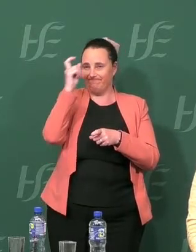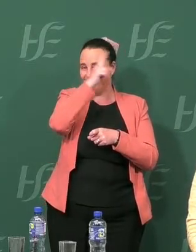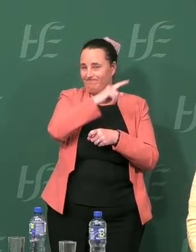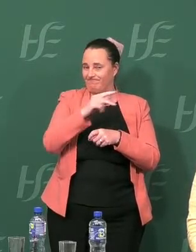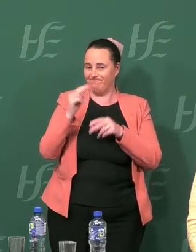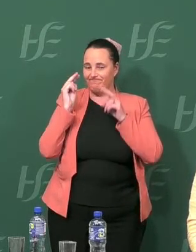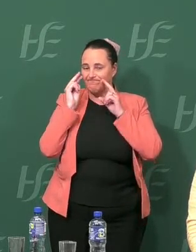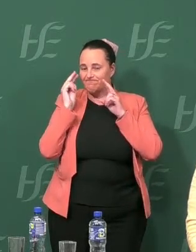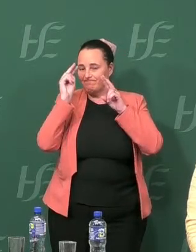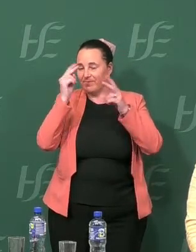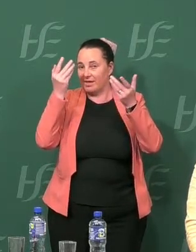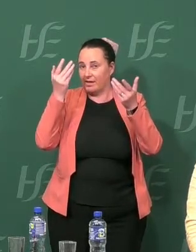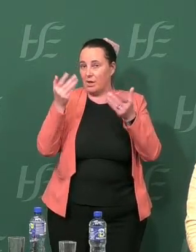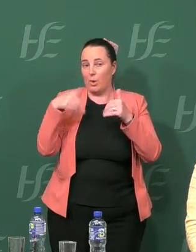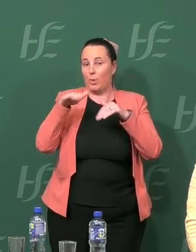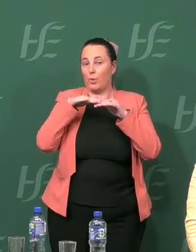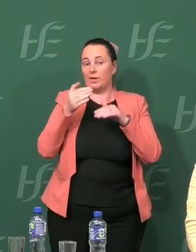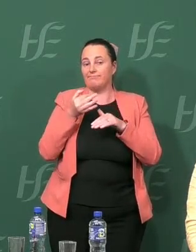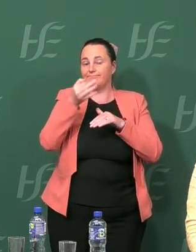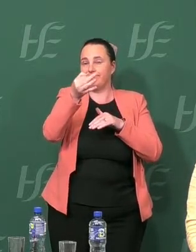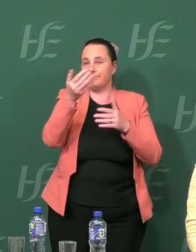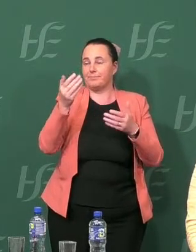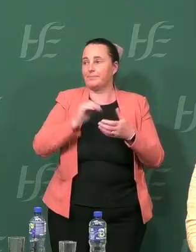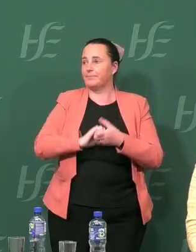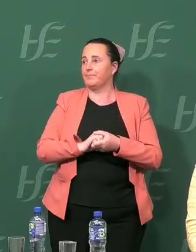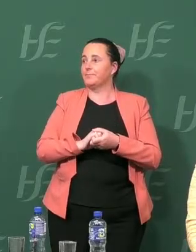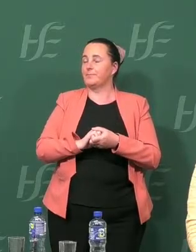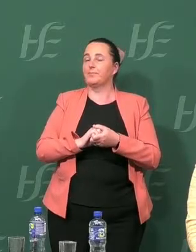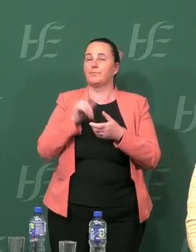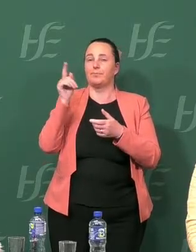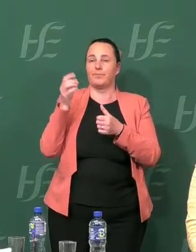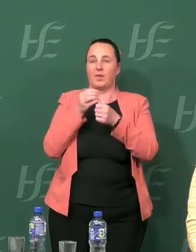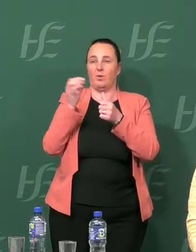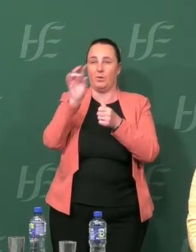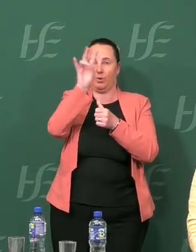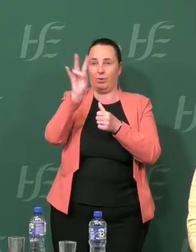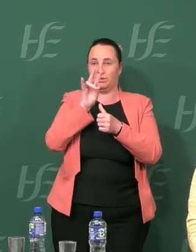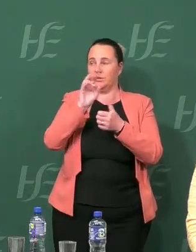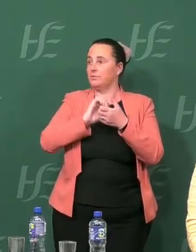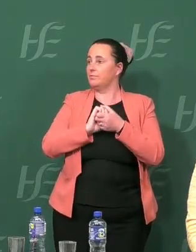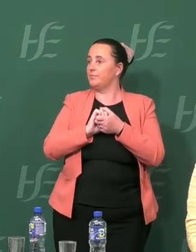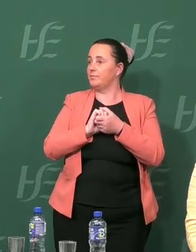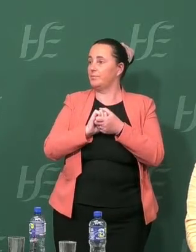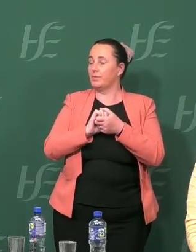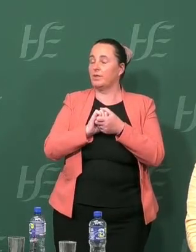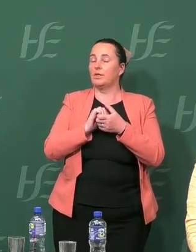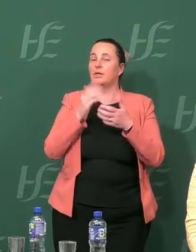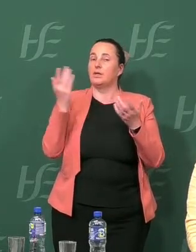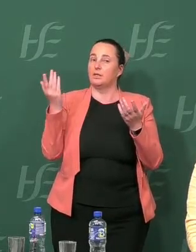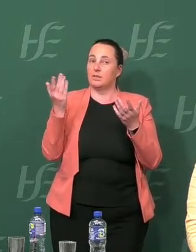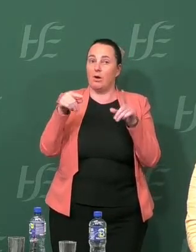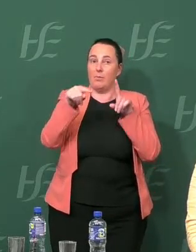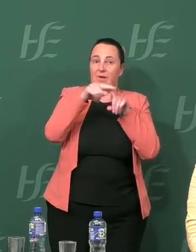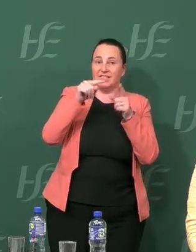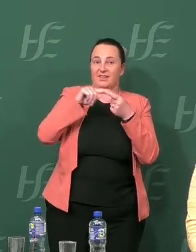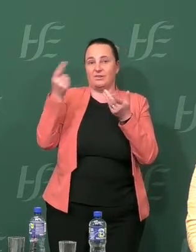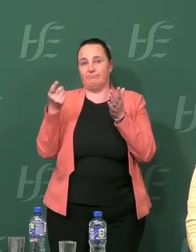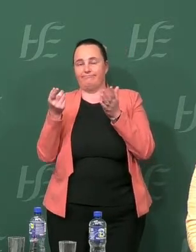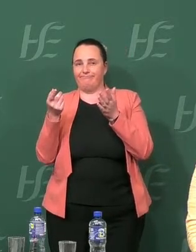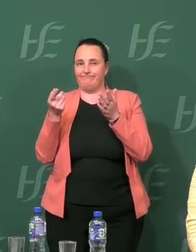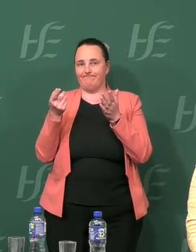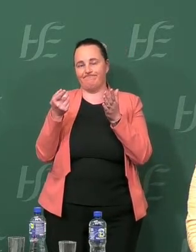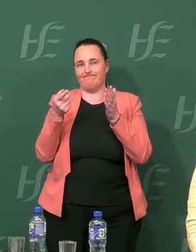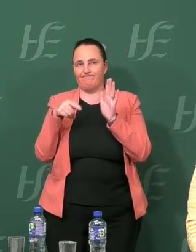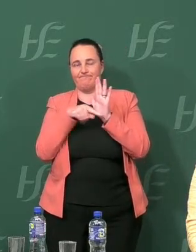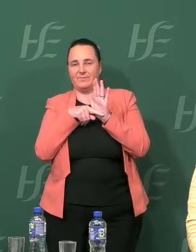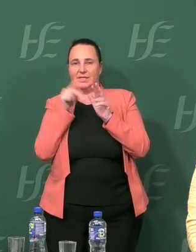see quite now where that's going to go. And for both the optimistic and pessimistic views, are the peaks